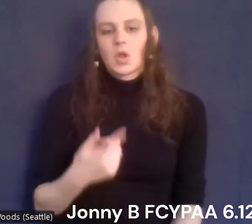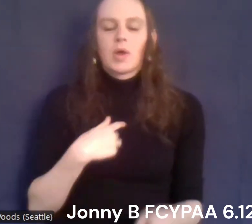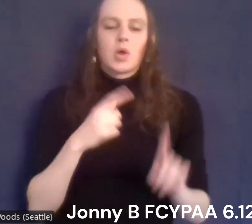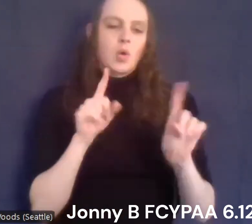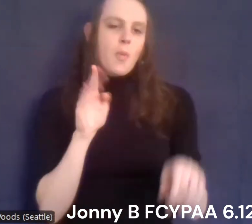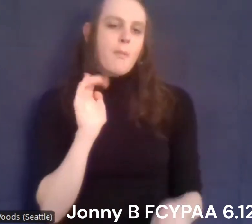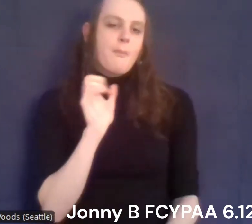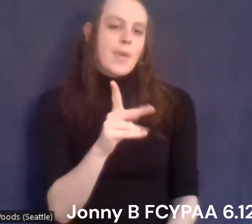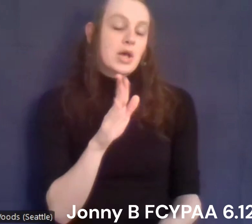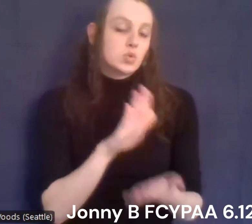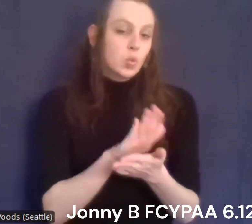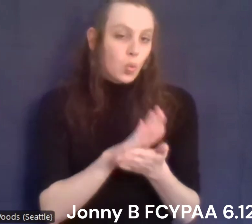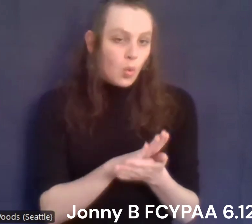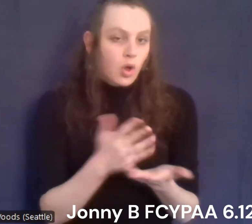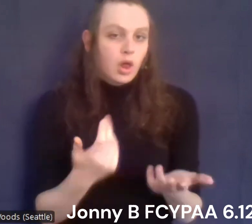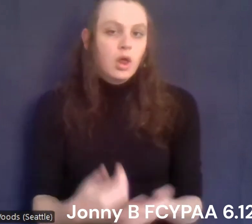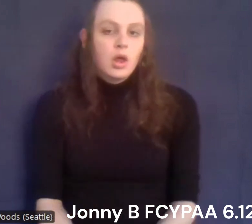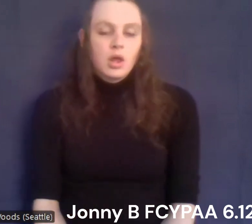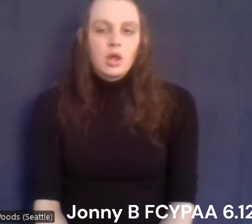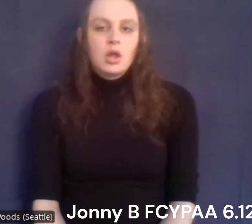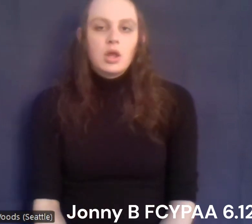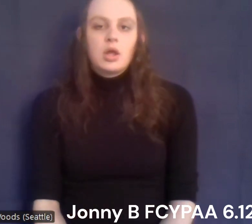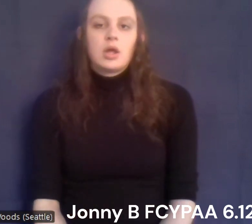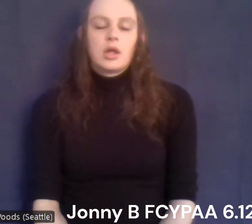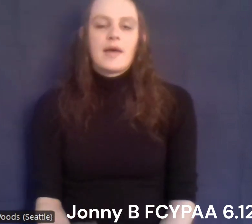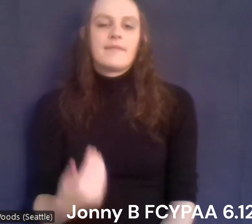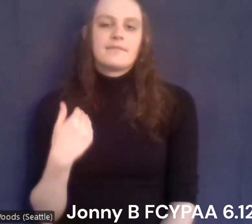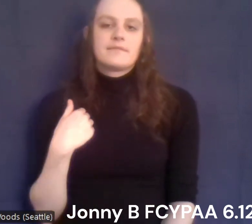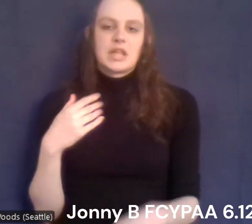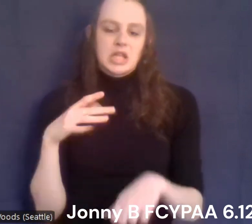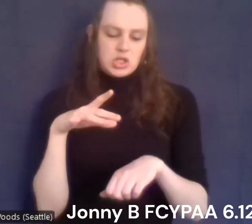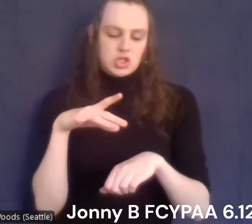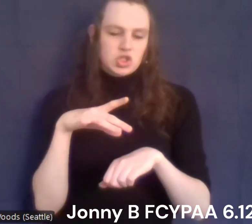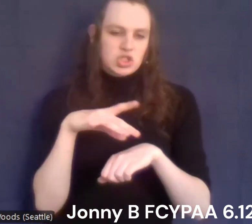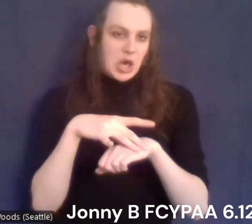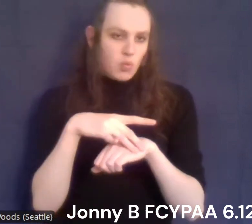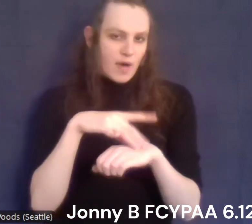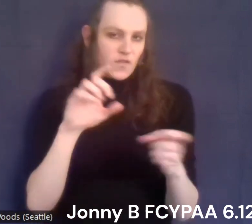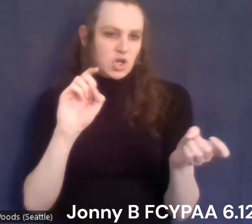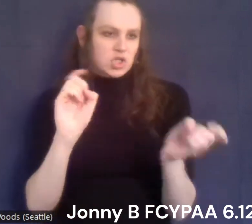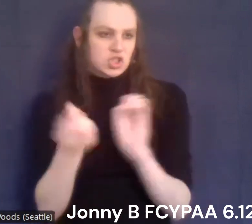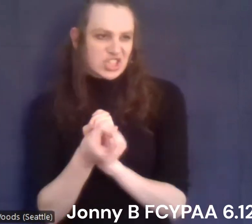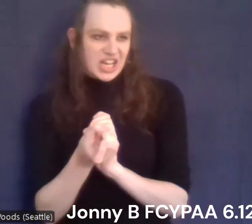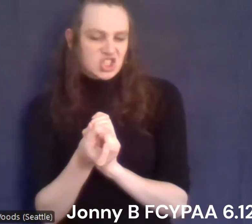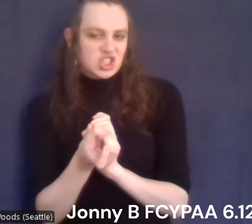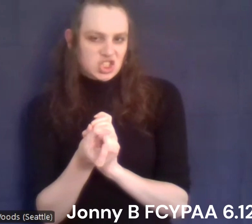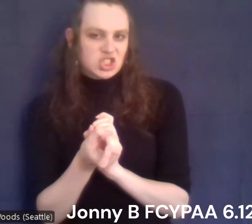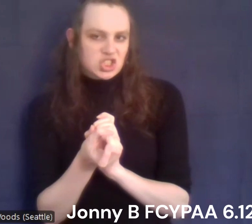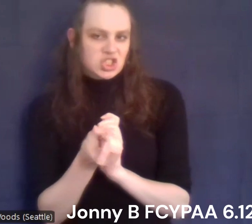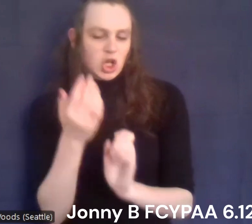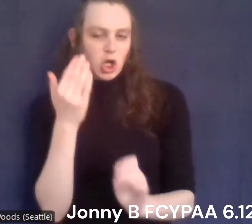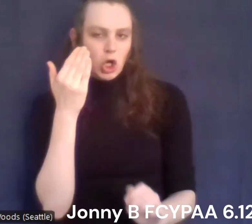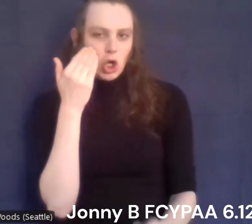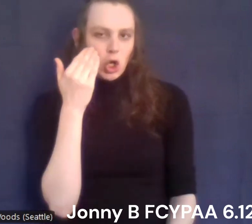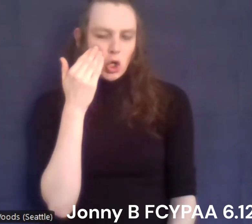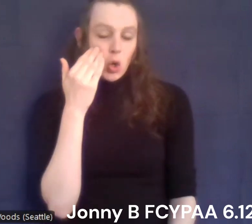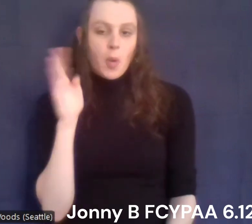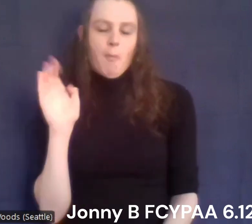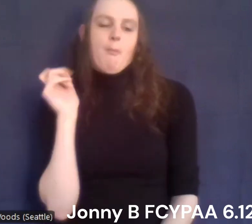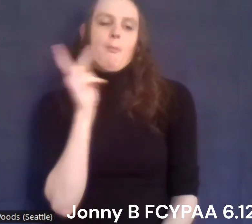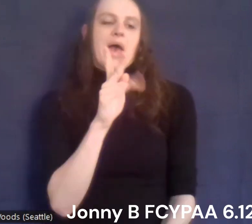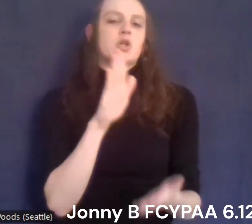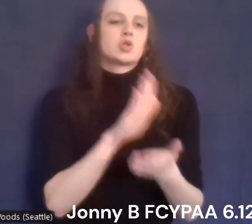of kind of the geographical change in my mind. That's like when I look back, that's definitely what I thought of it as. As I'm going